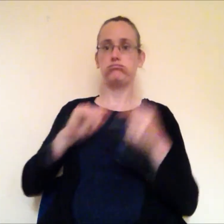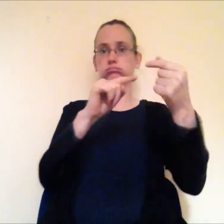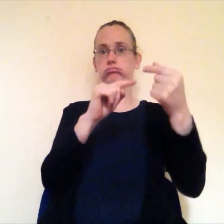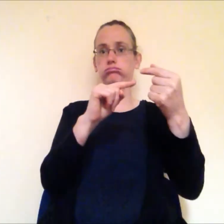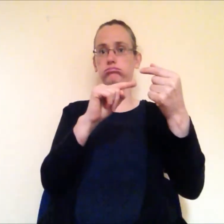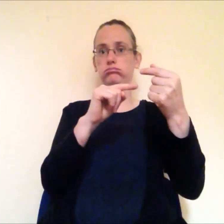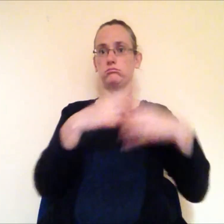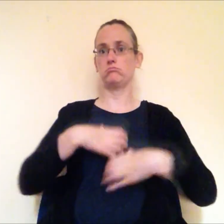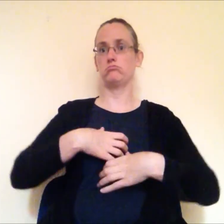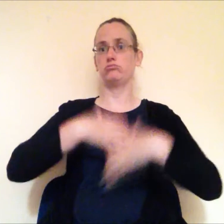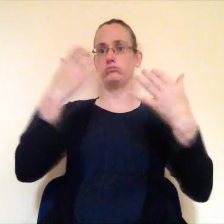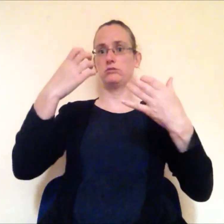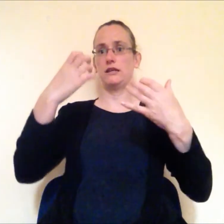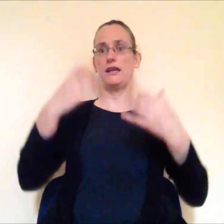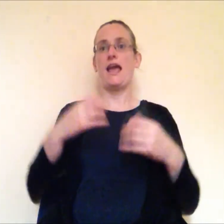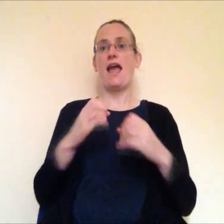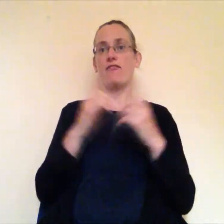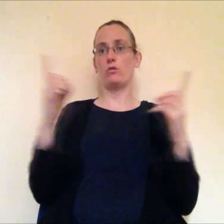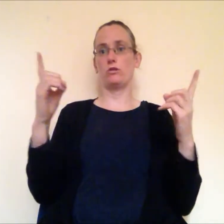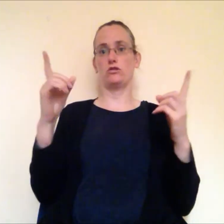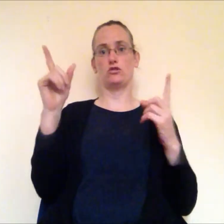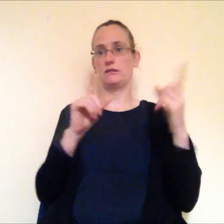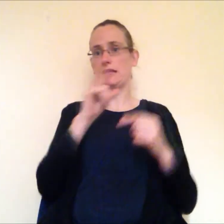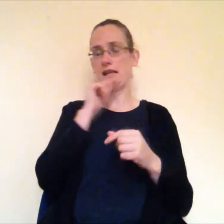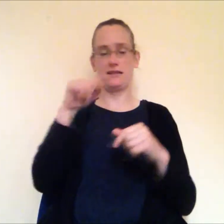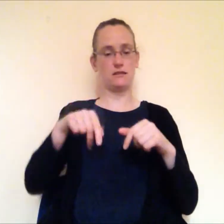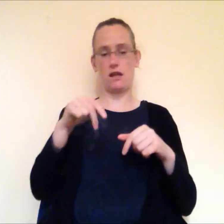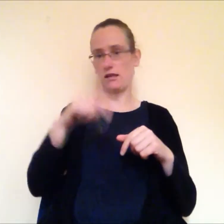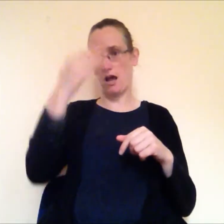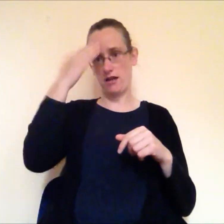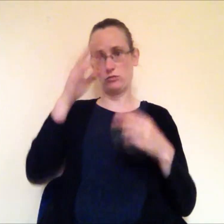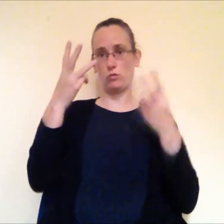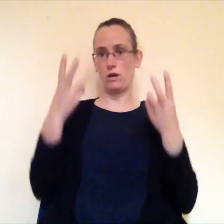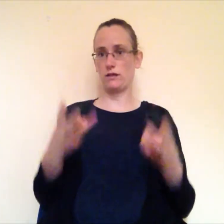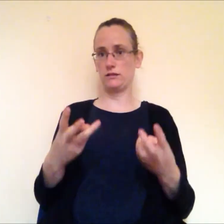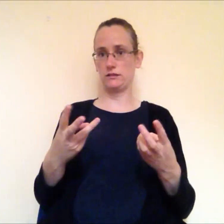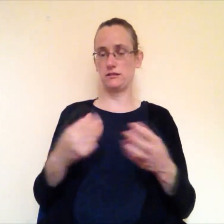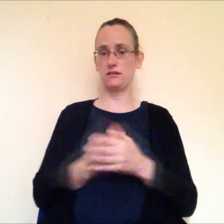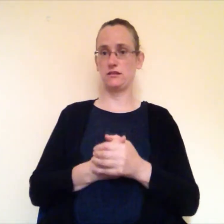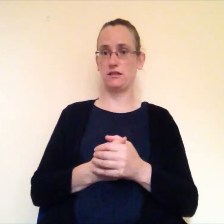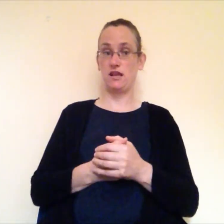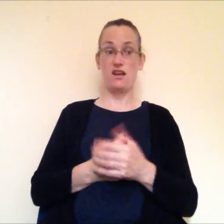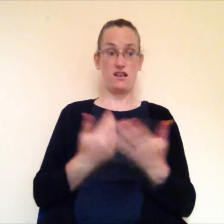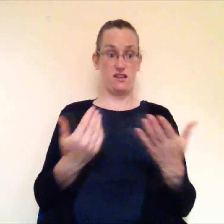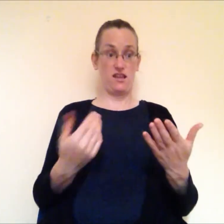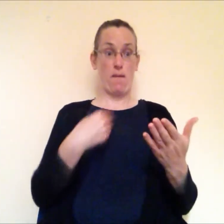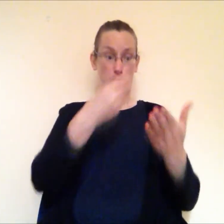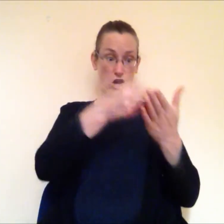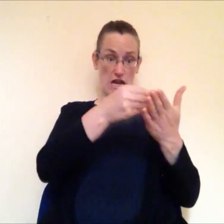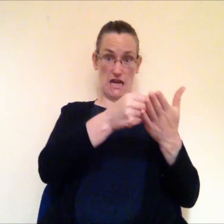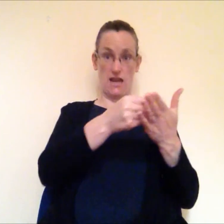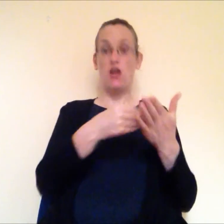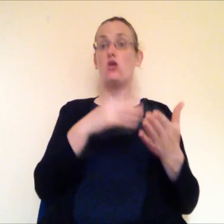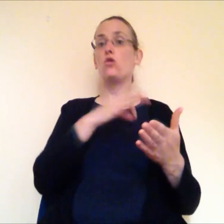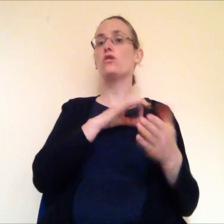Ireland that we want to have. And money it shouldn't be, I mean, was it a good enough argument not to give women the vote or not to abolish